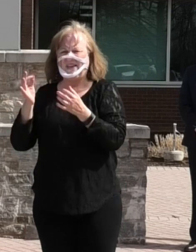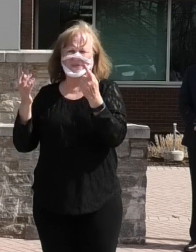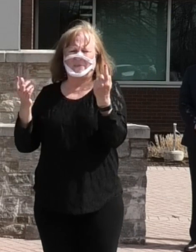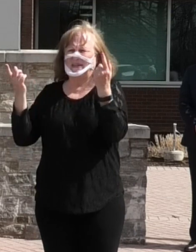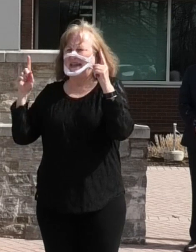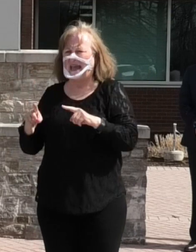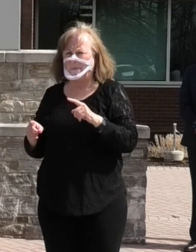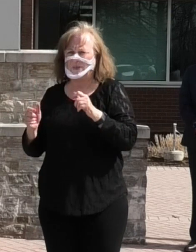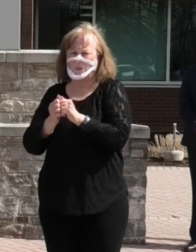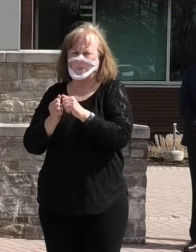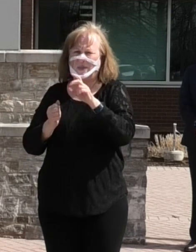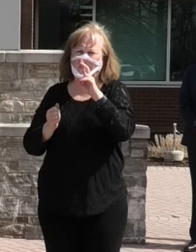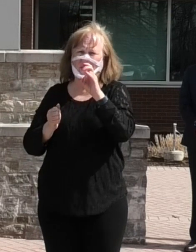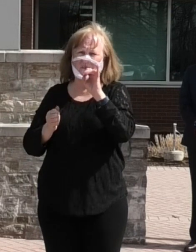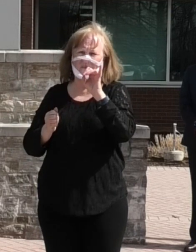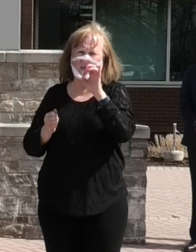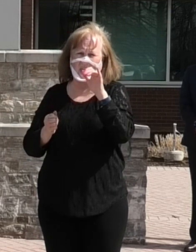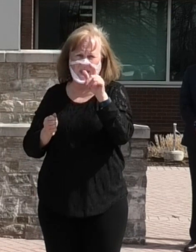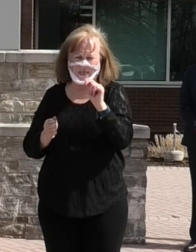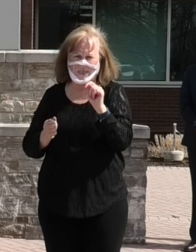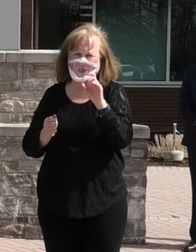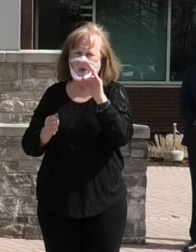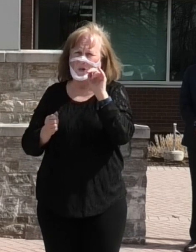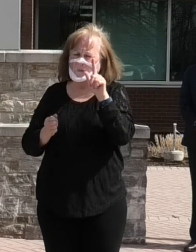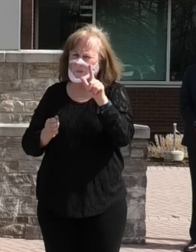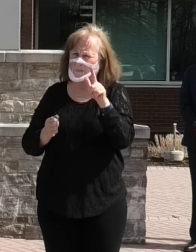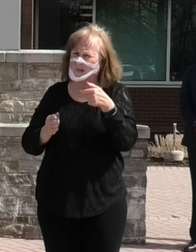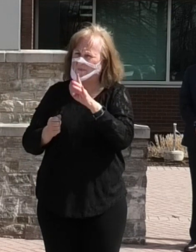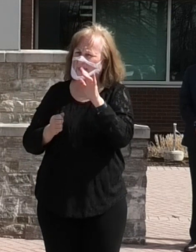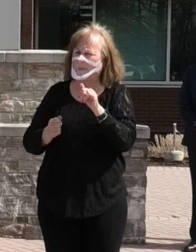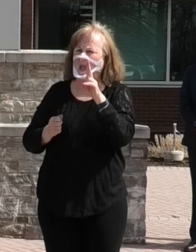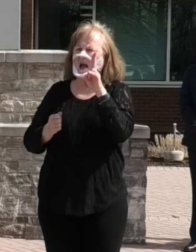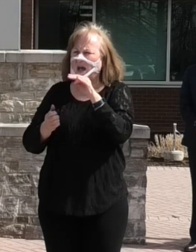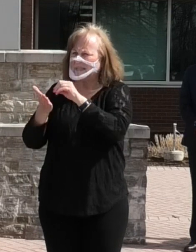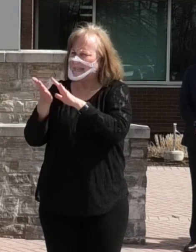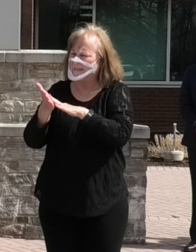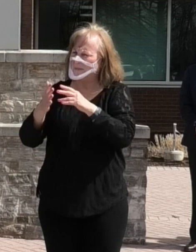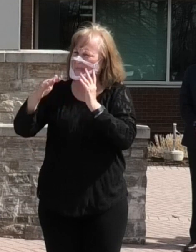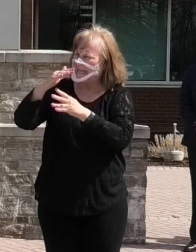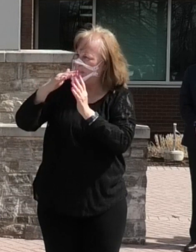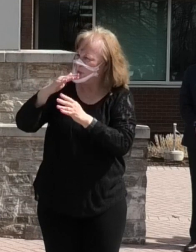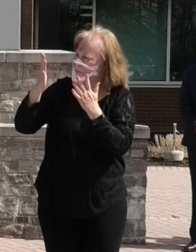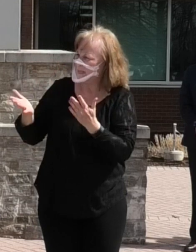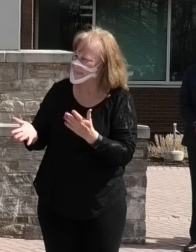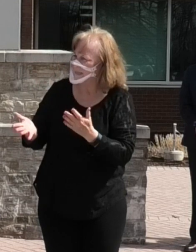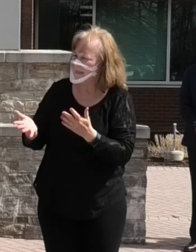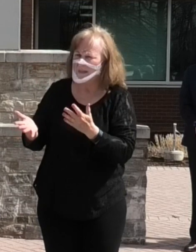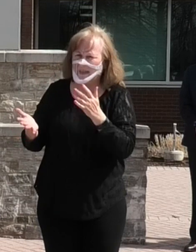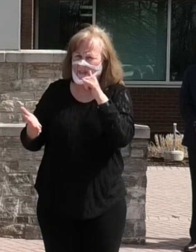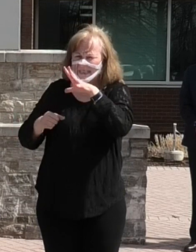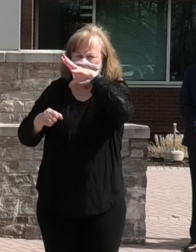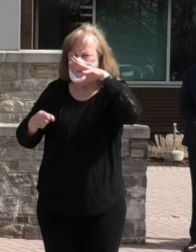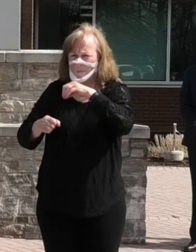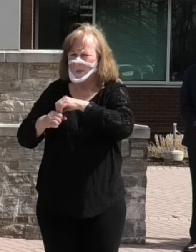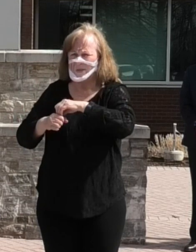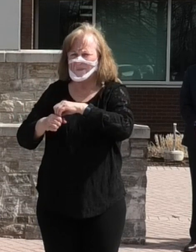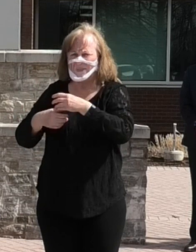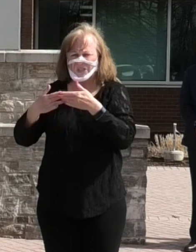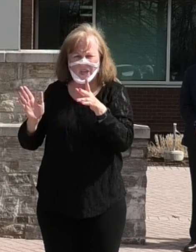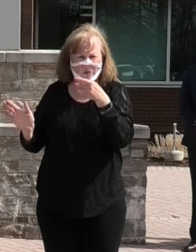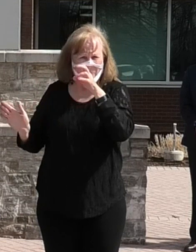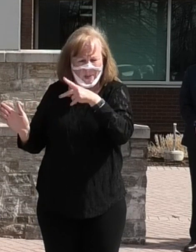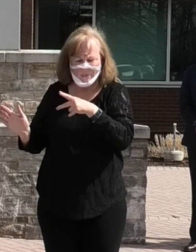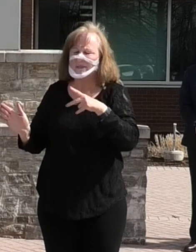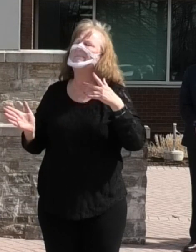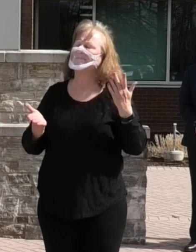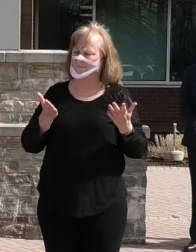incident dealing with a violent criminal offense by an undocumented immigrant, would they be part of the general population?